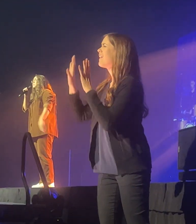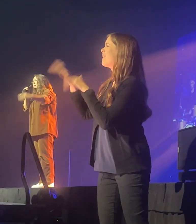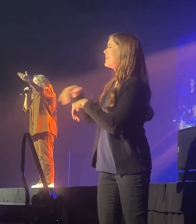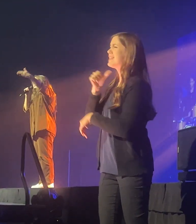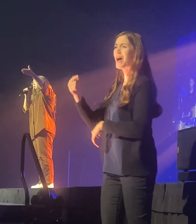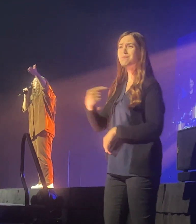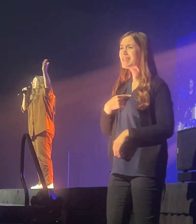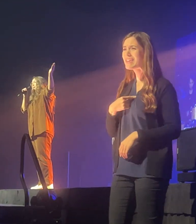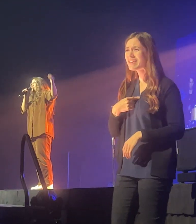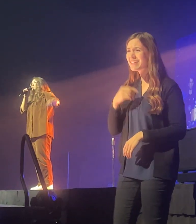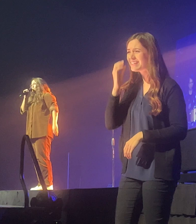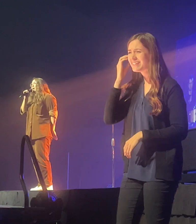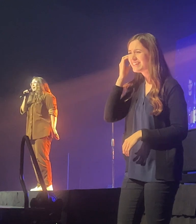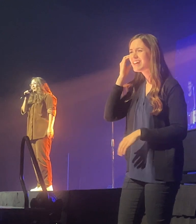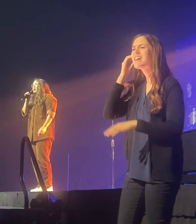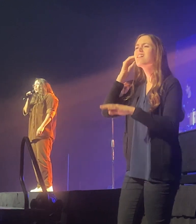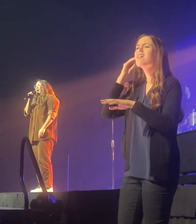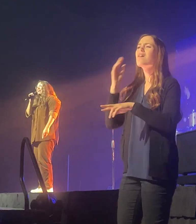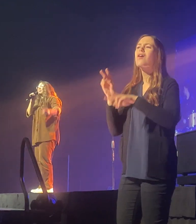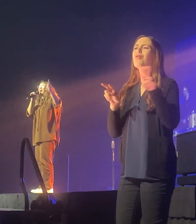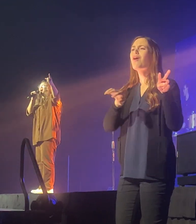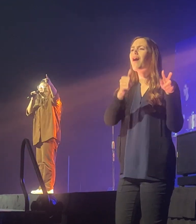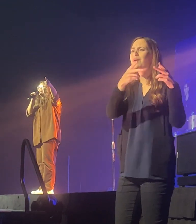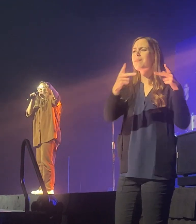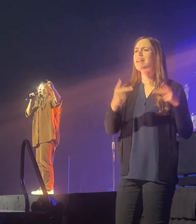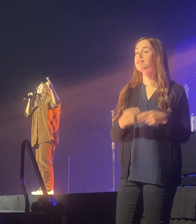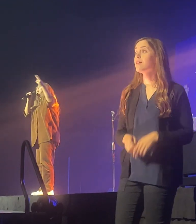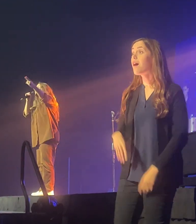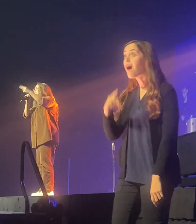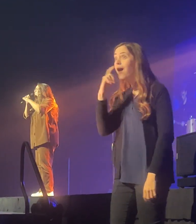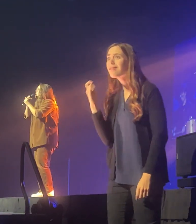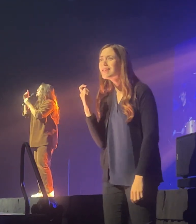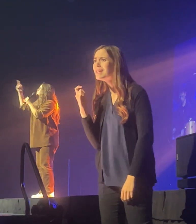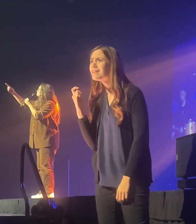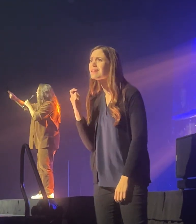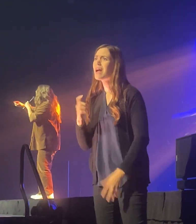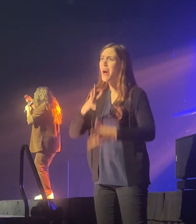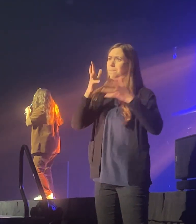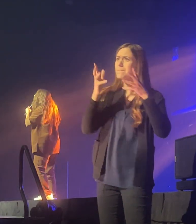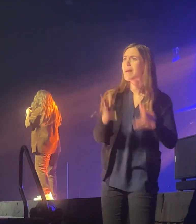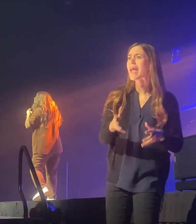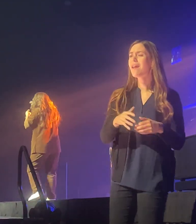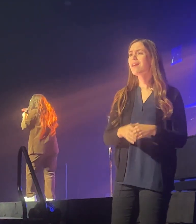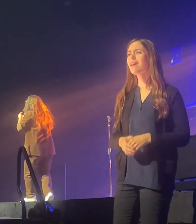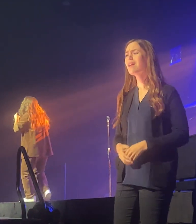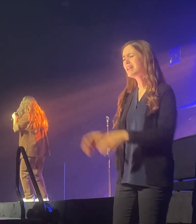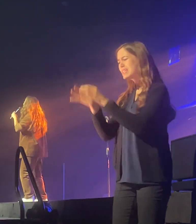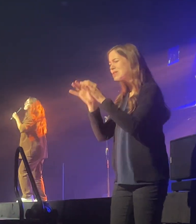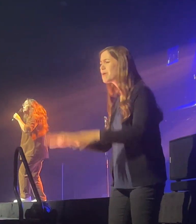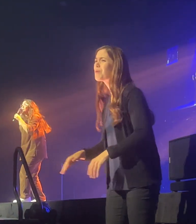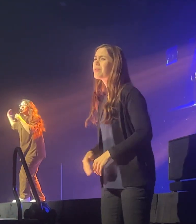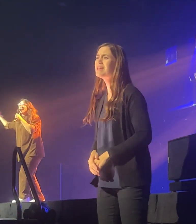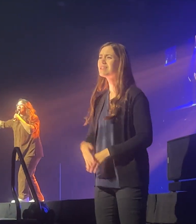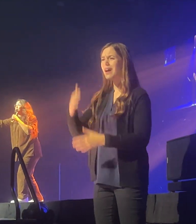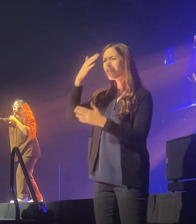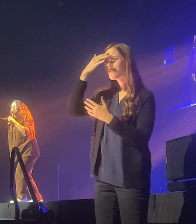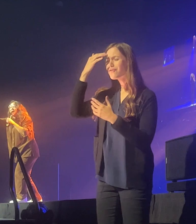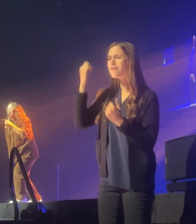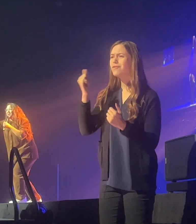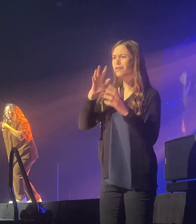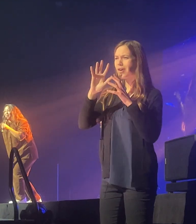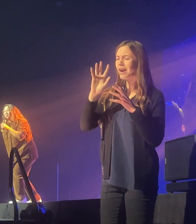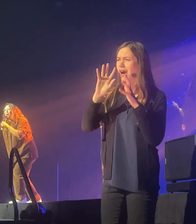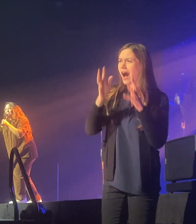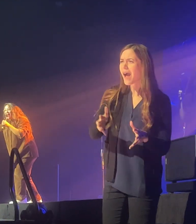me. Please look elsewhere. When I hear ugly, abandoned, useless, forgotten. I hear someone just has to